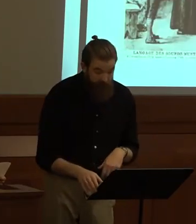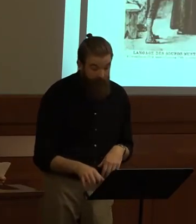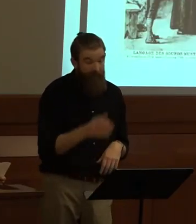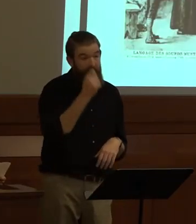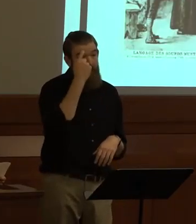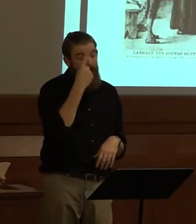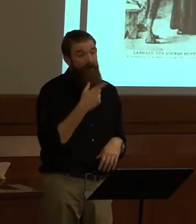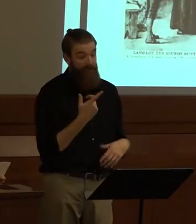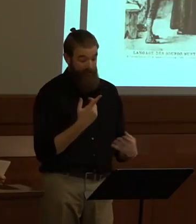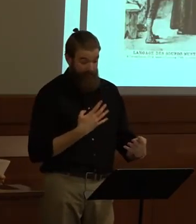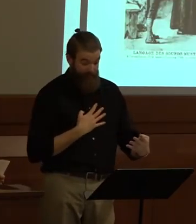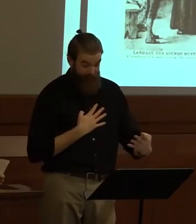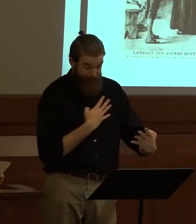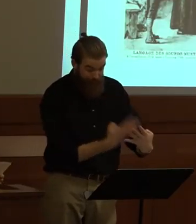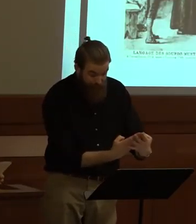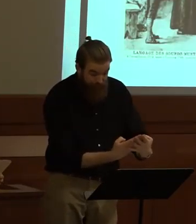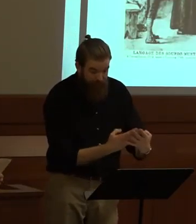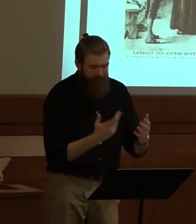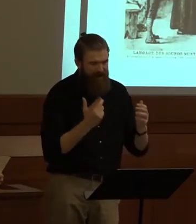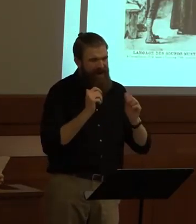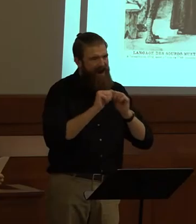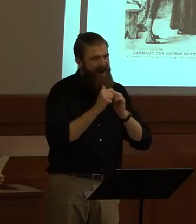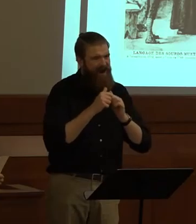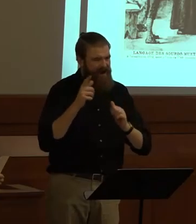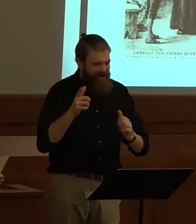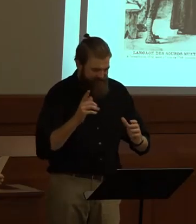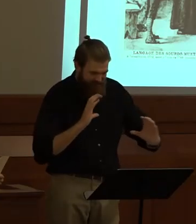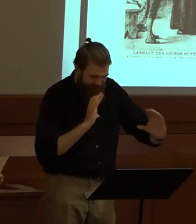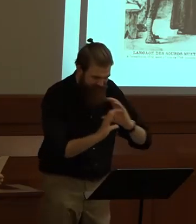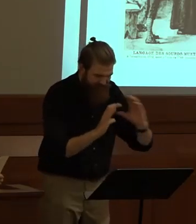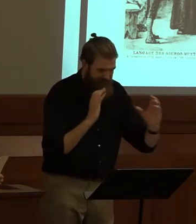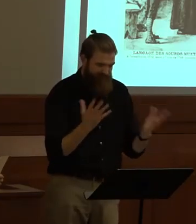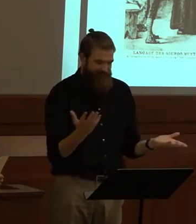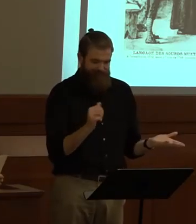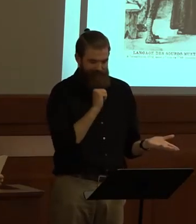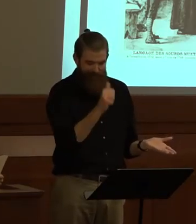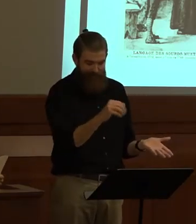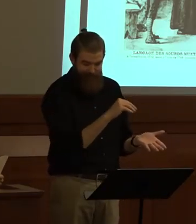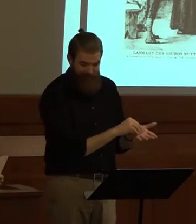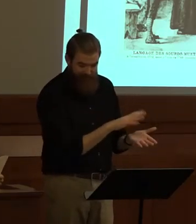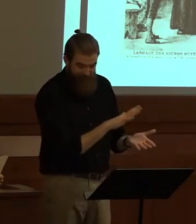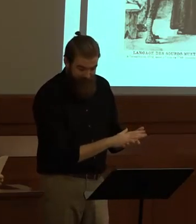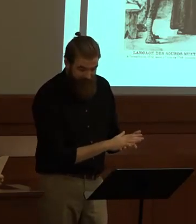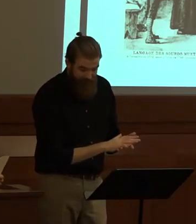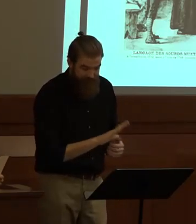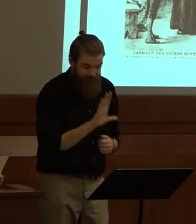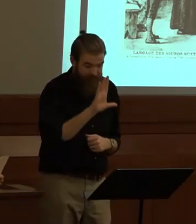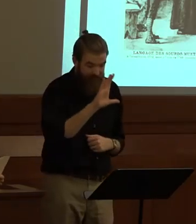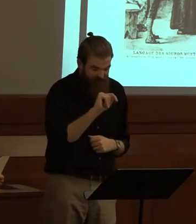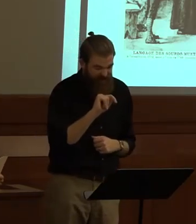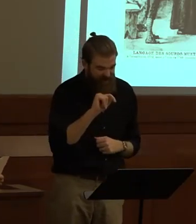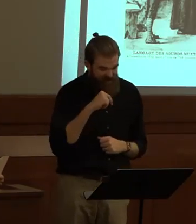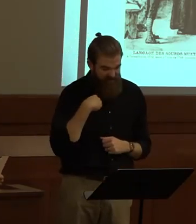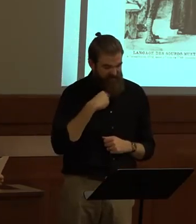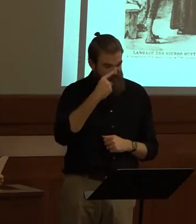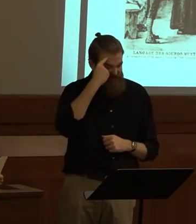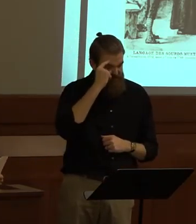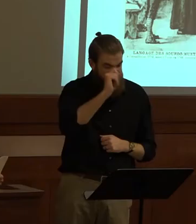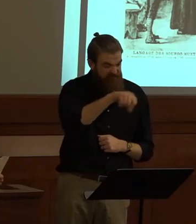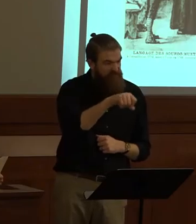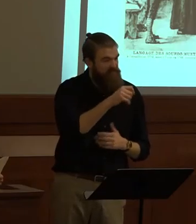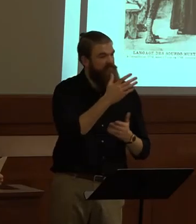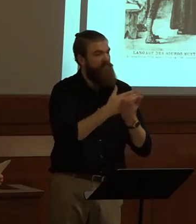school founded in 1760 by Abbé Lapey, there he is, the first champion of sign language in